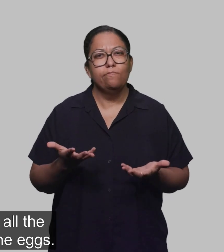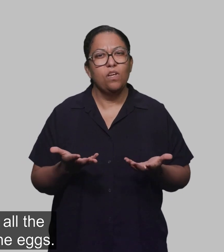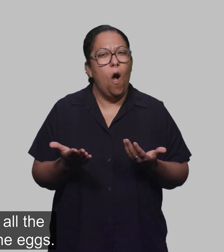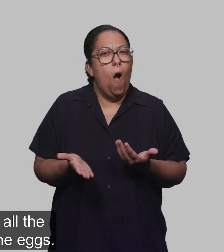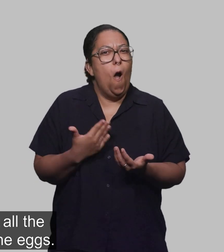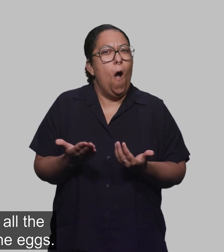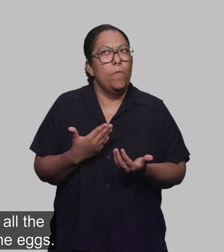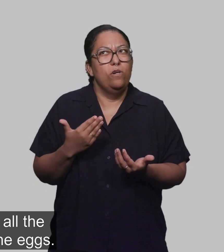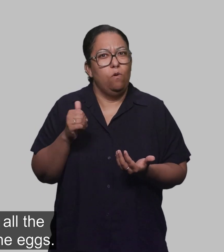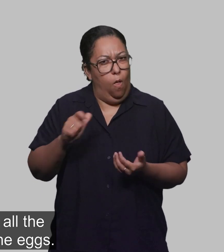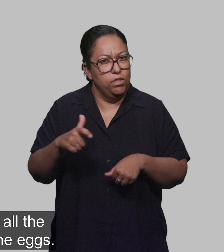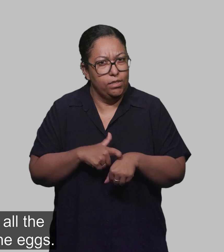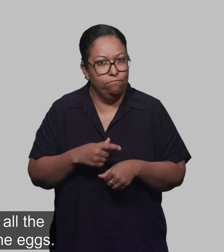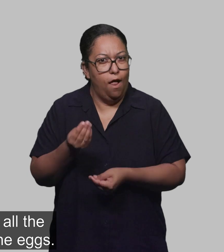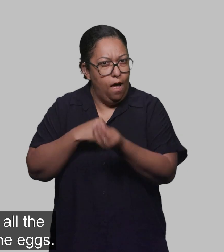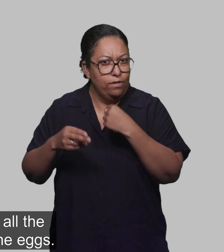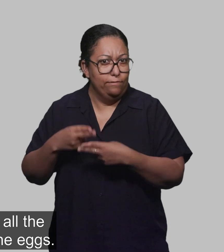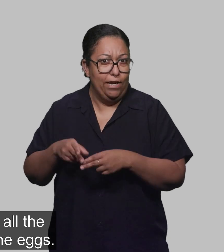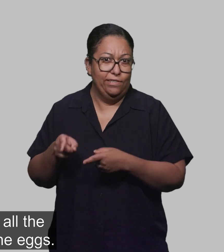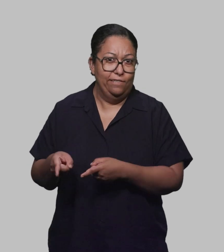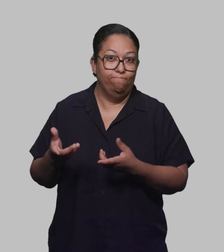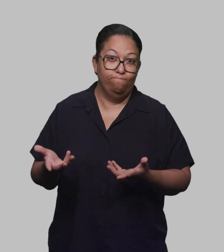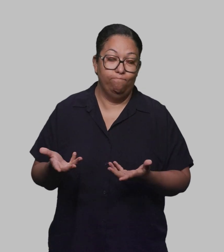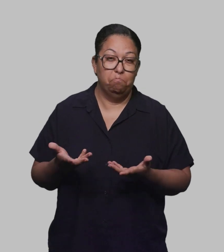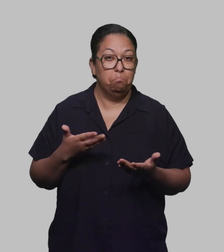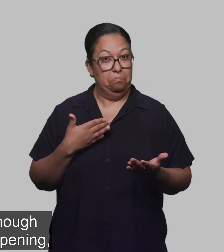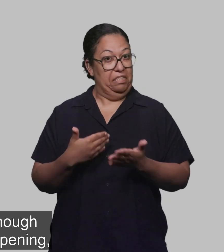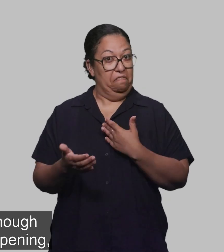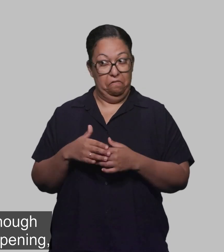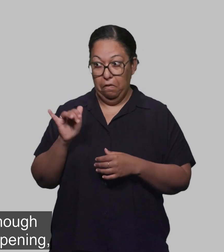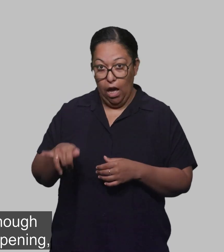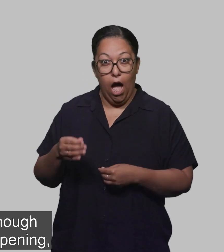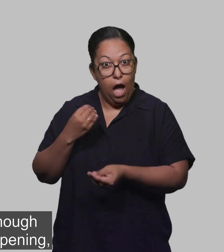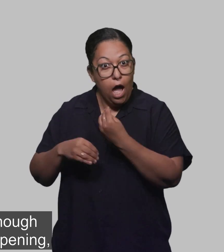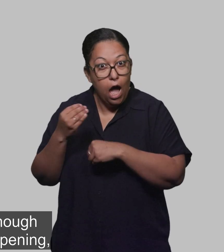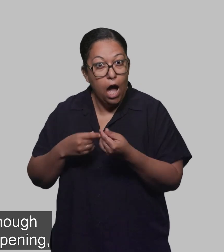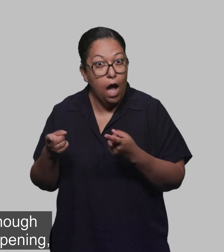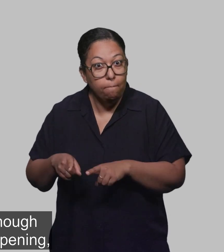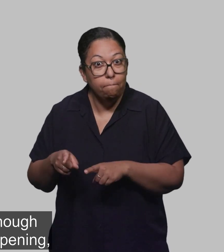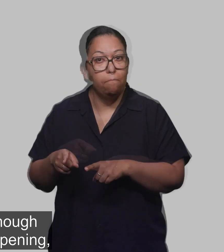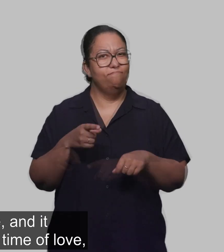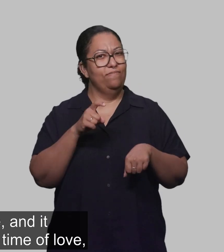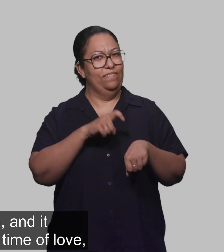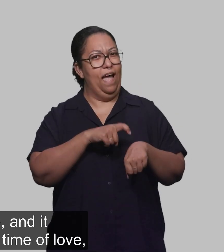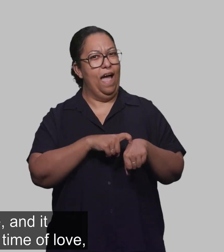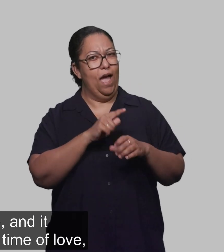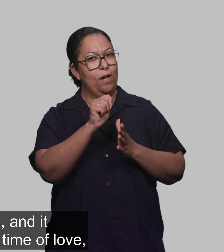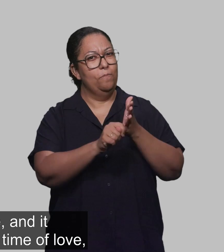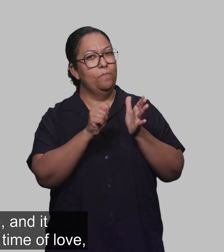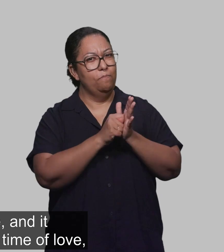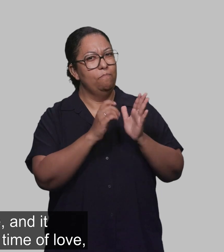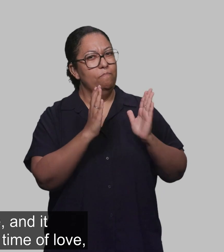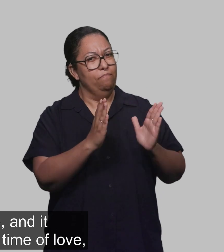well, almost all the time we ate the eggs. But even though that was happening, it was a time,